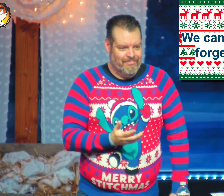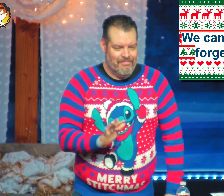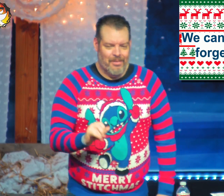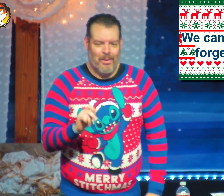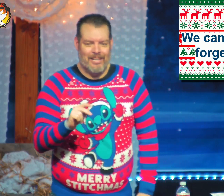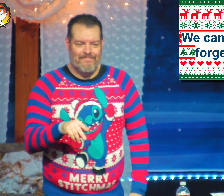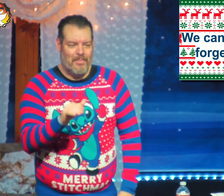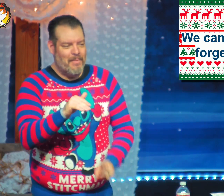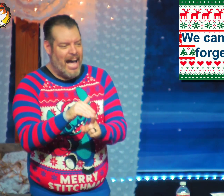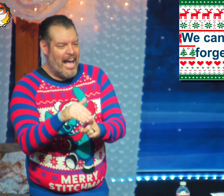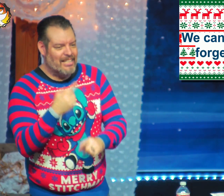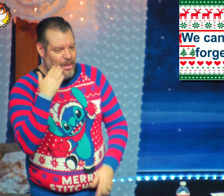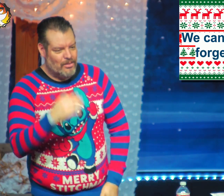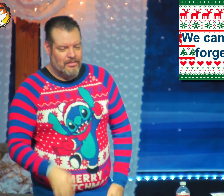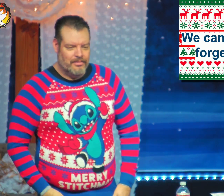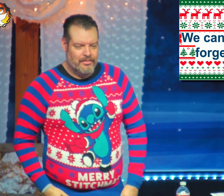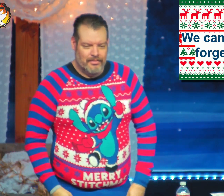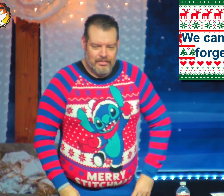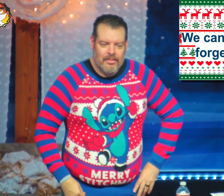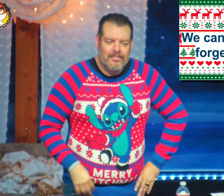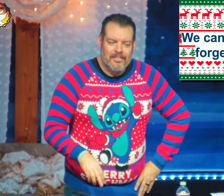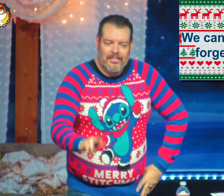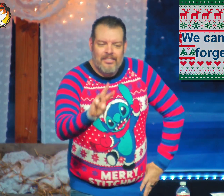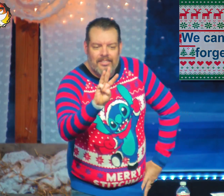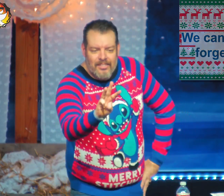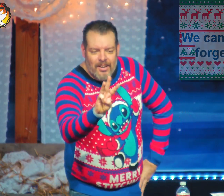We say, right, I'm cranky. My wife will say,